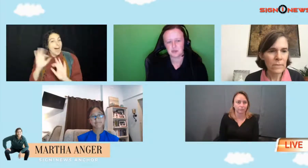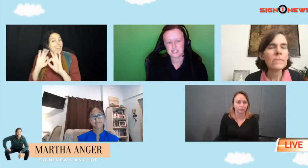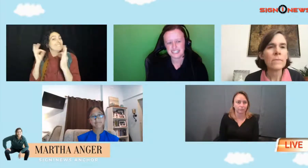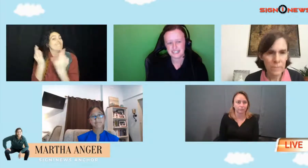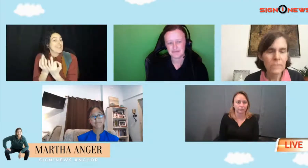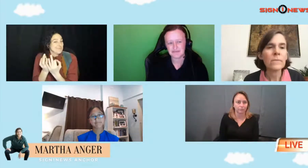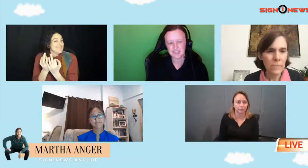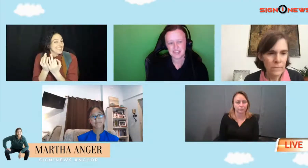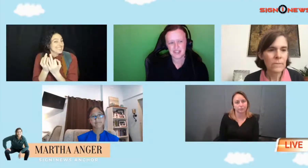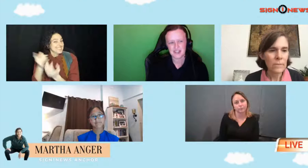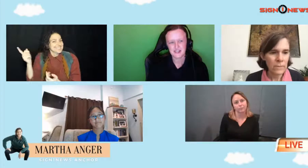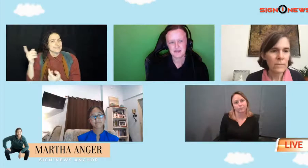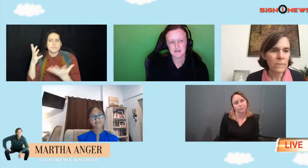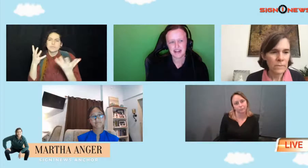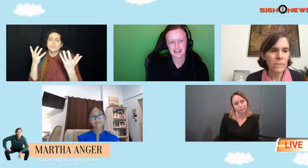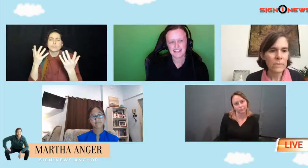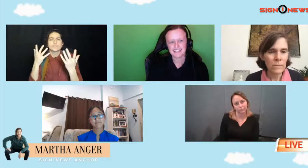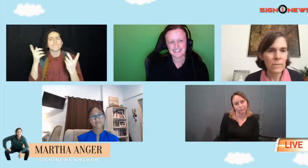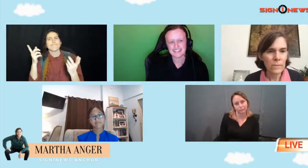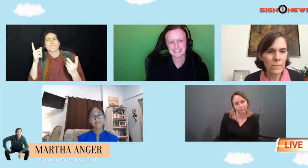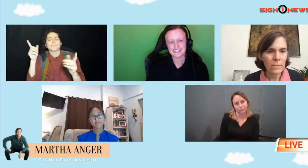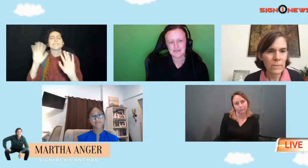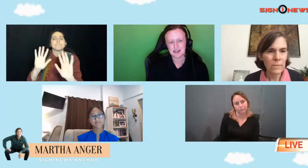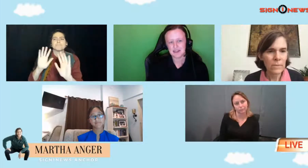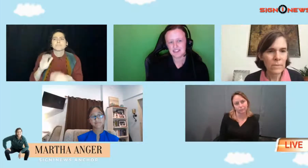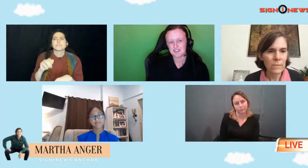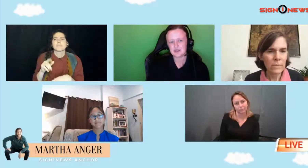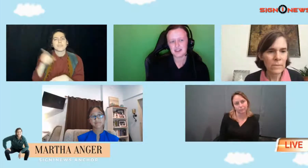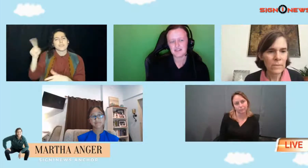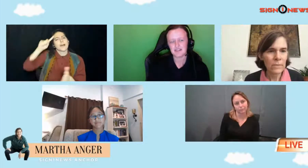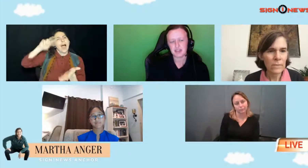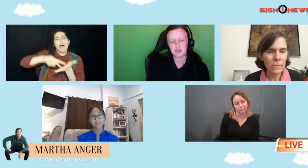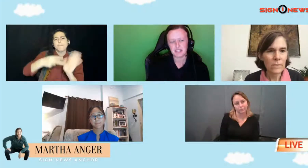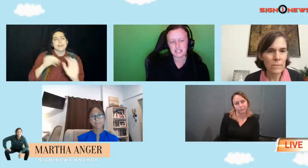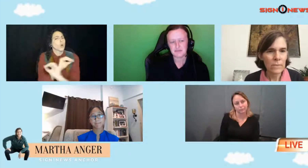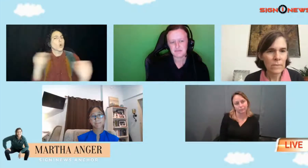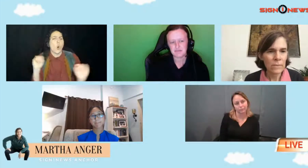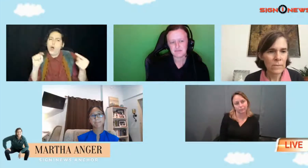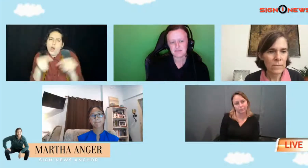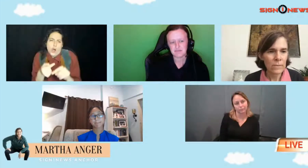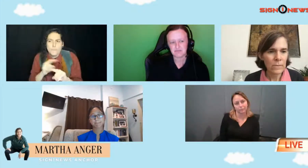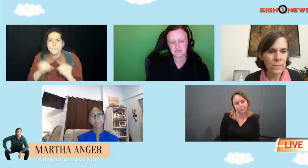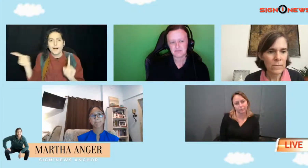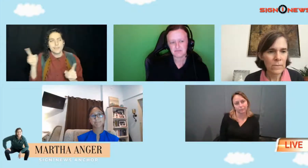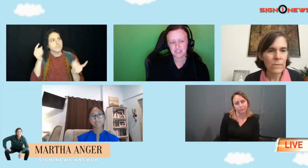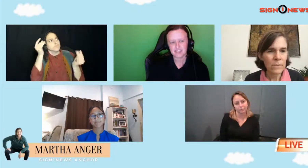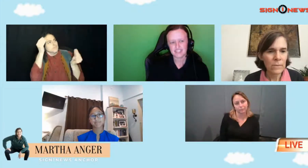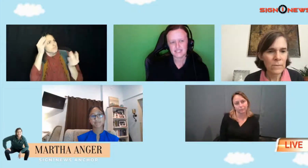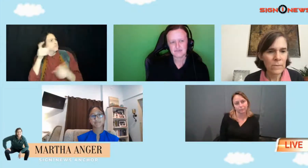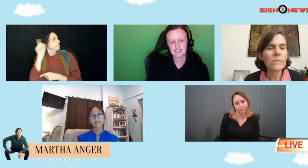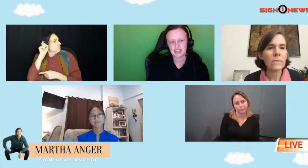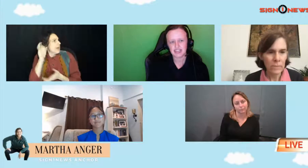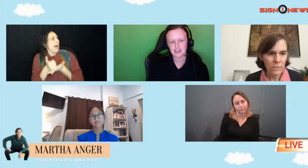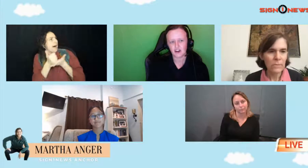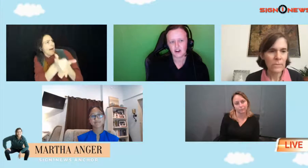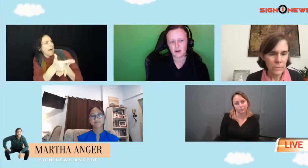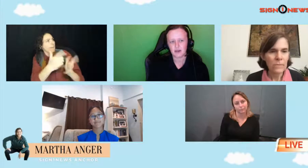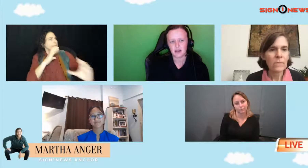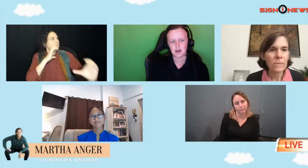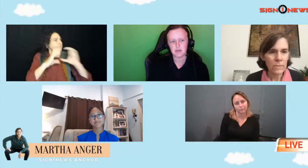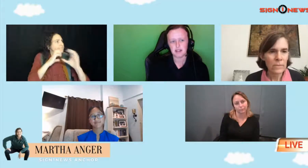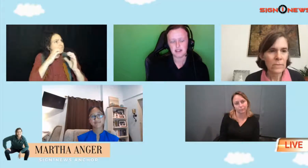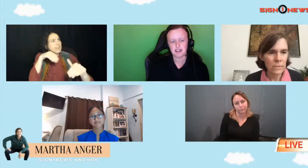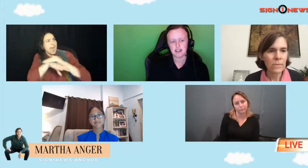was 14. But my family, they didn't mean any